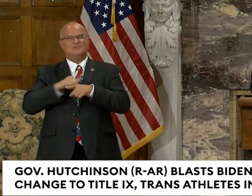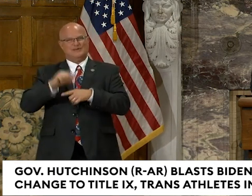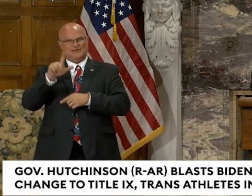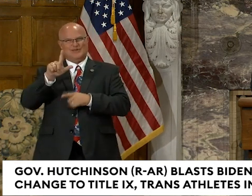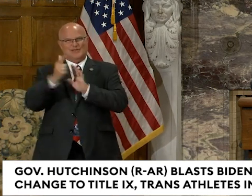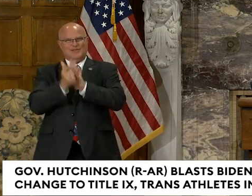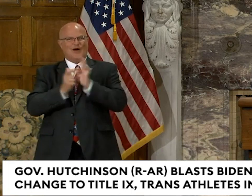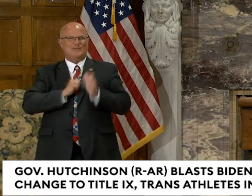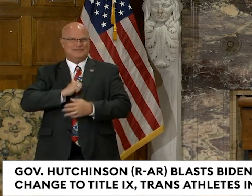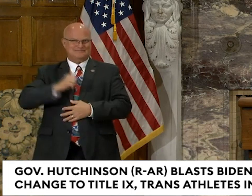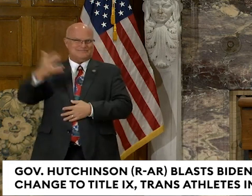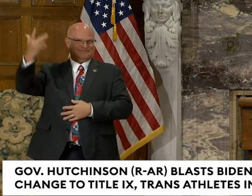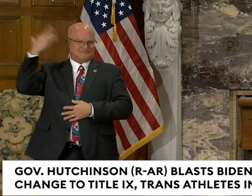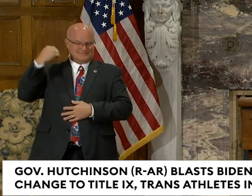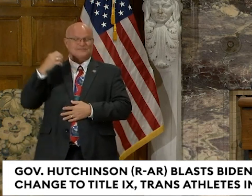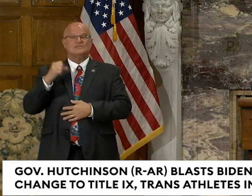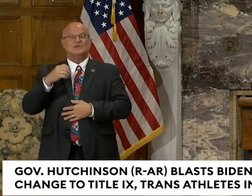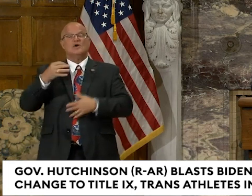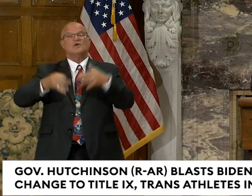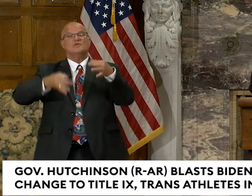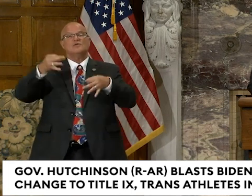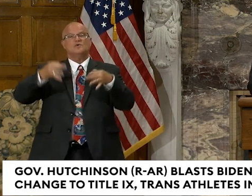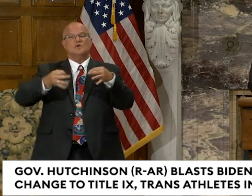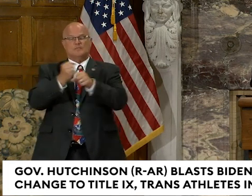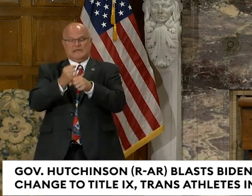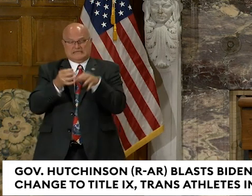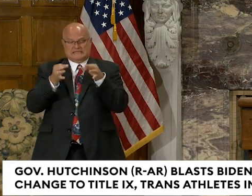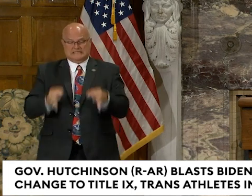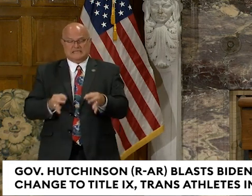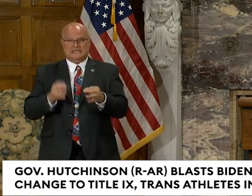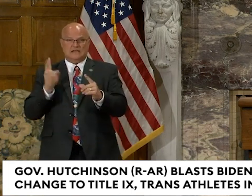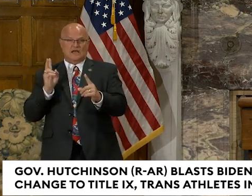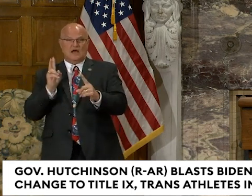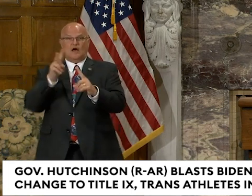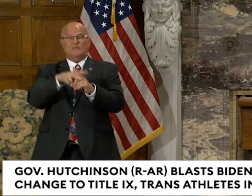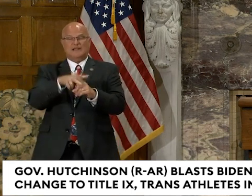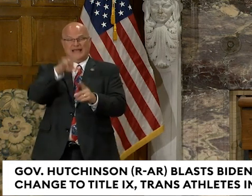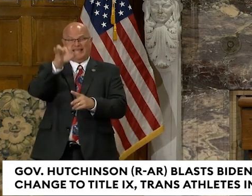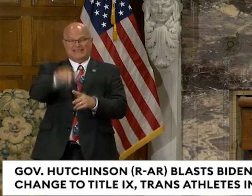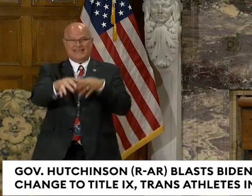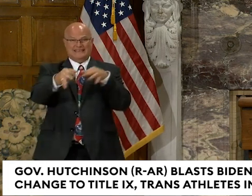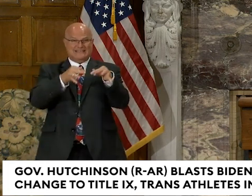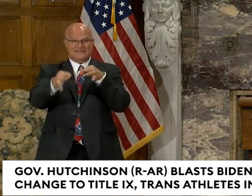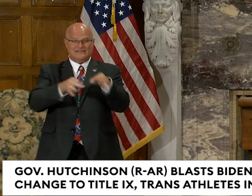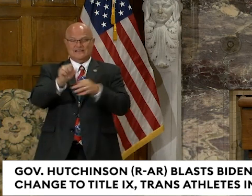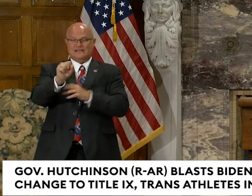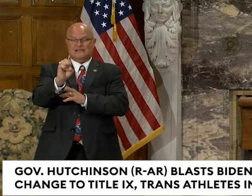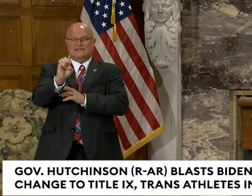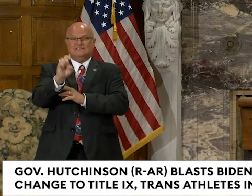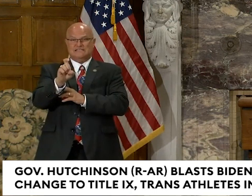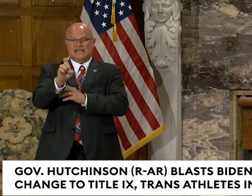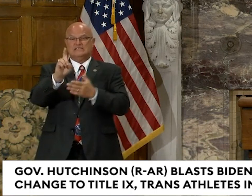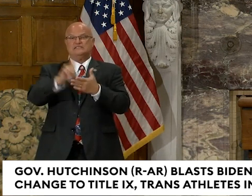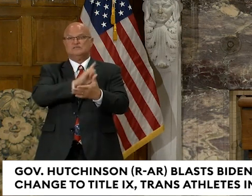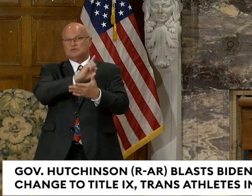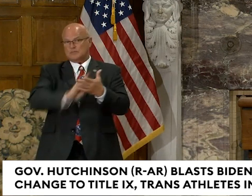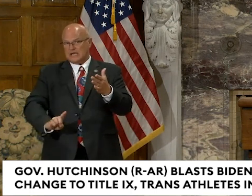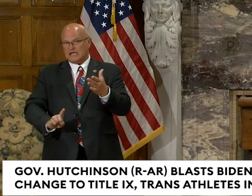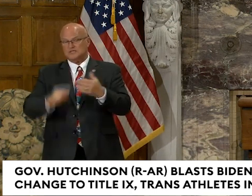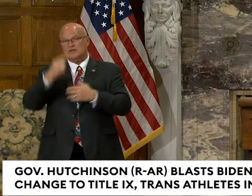law. And so the court made a very narrow decision applying that definition of sex